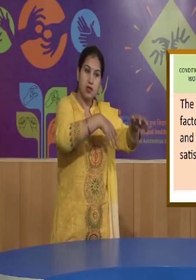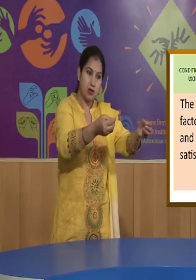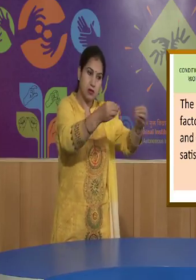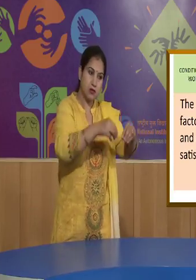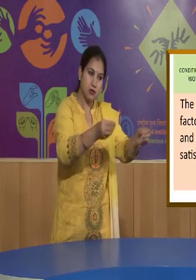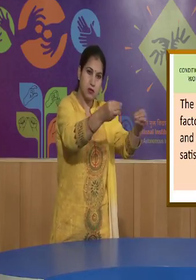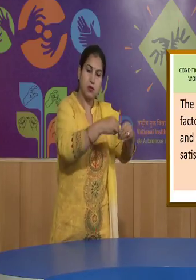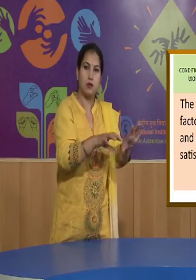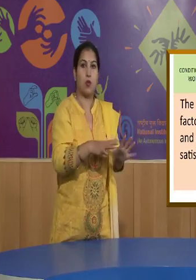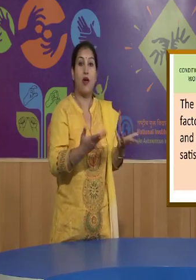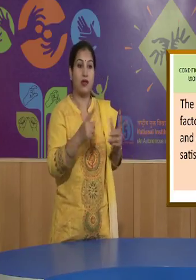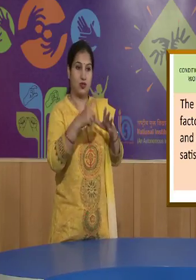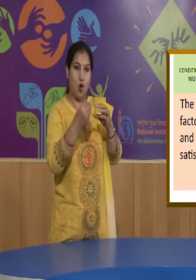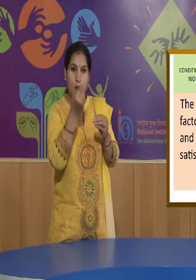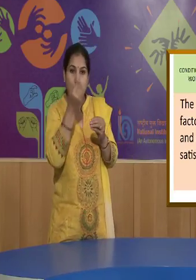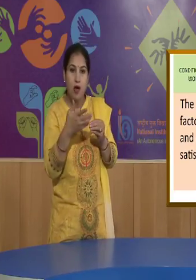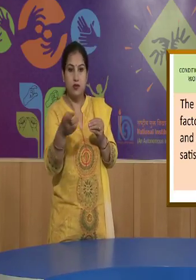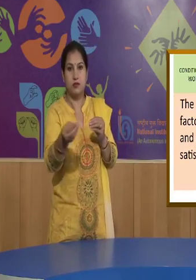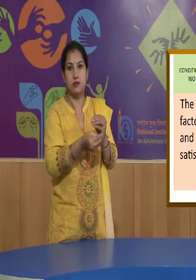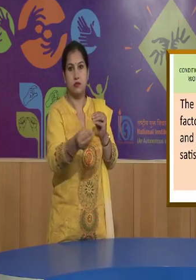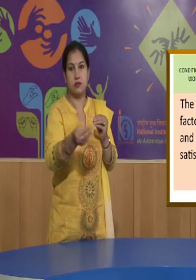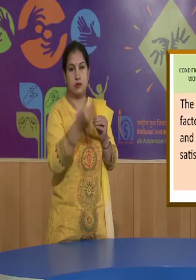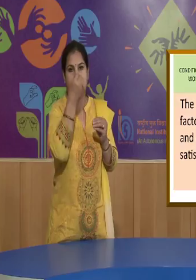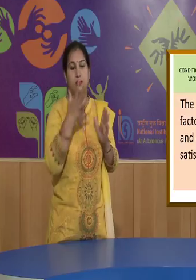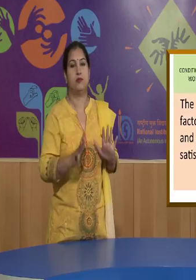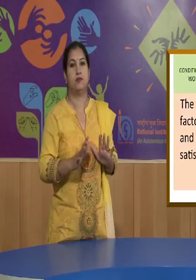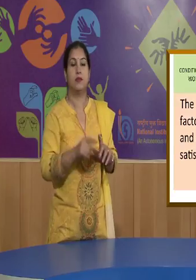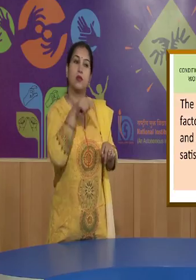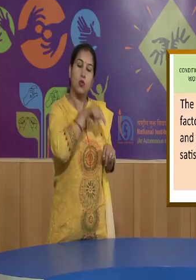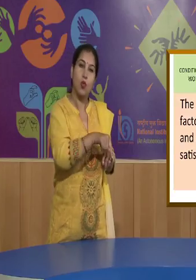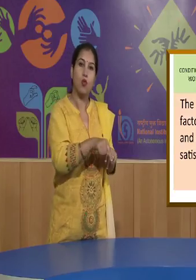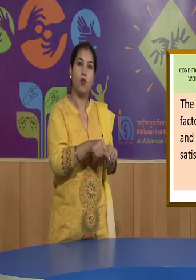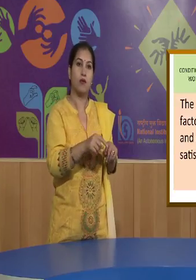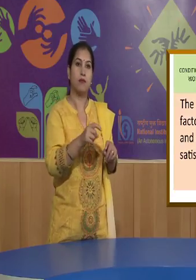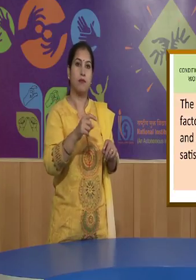jobs in factories and industries.